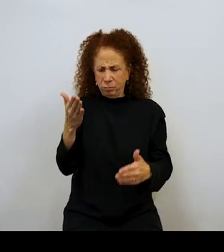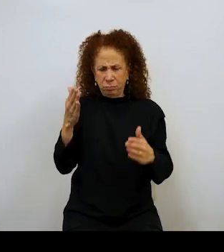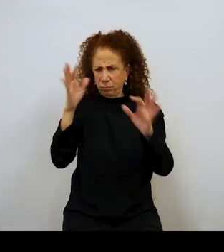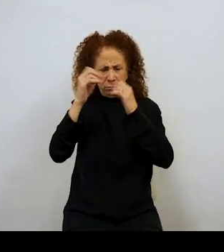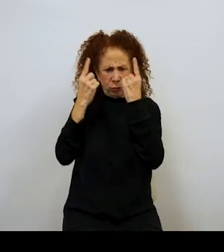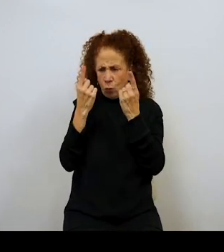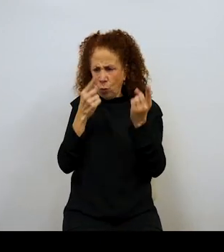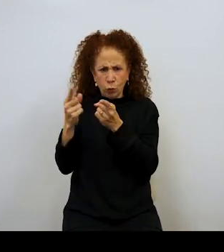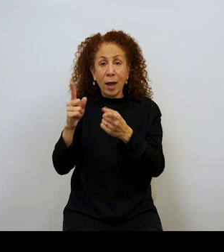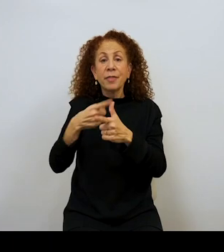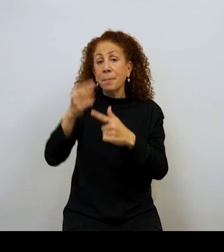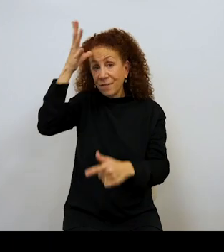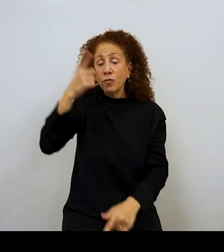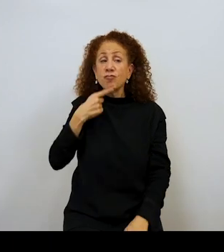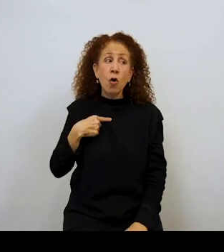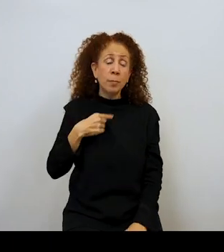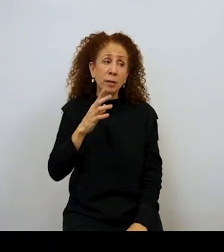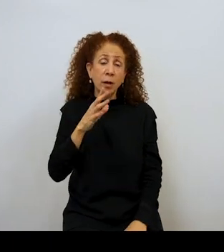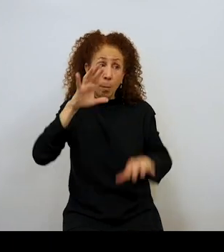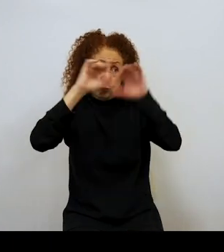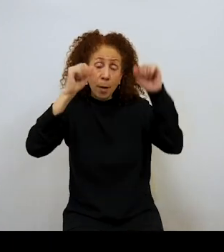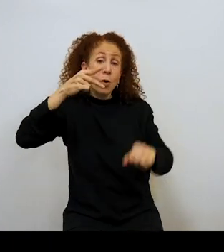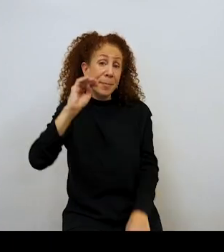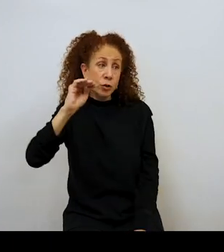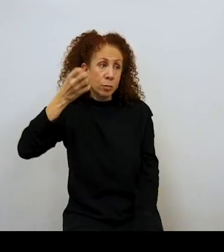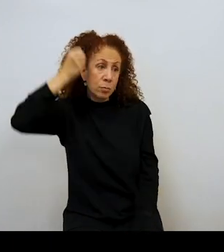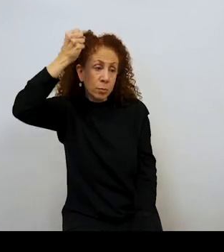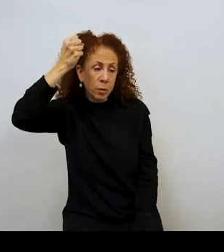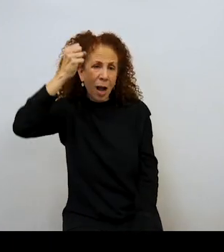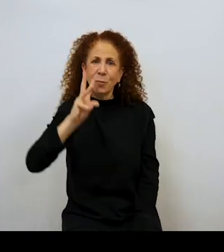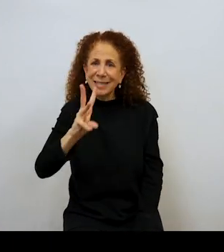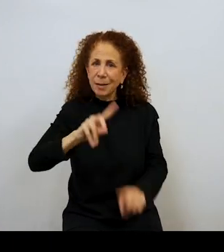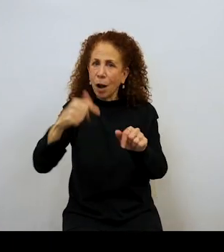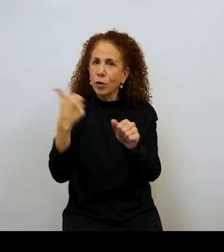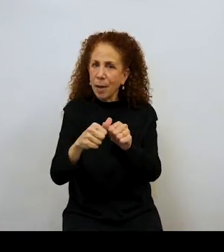on. And then my father said, Bhutto's been hanged. Mm. I was 6, I remember this. And